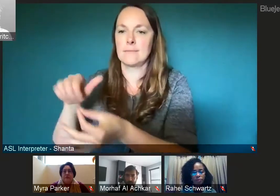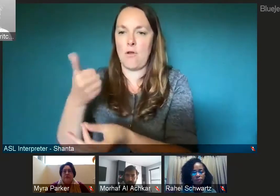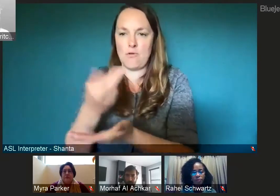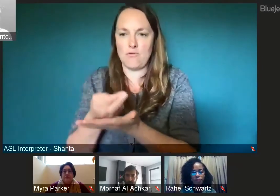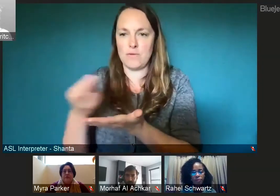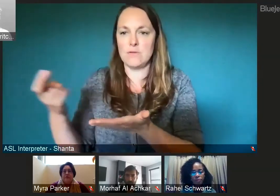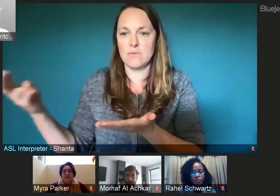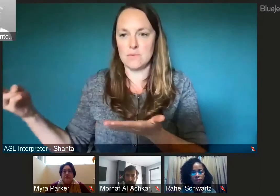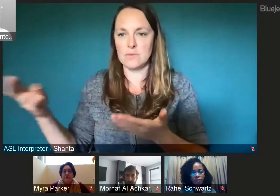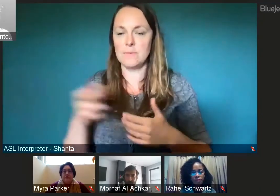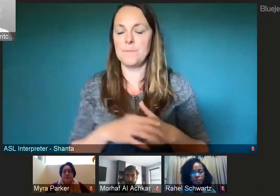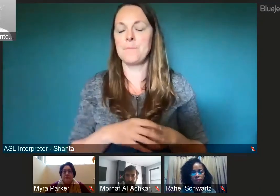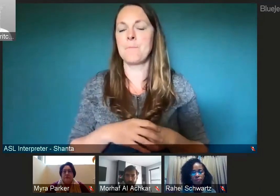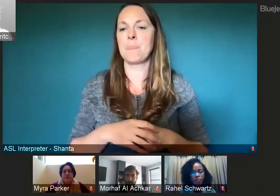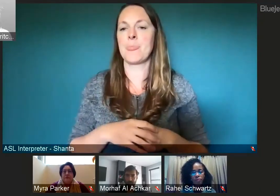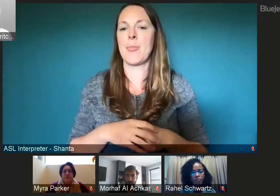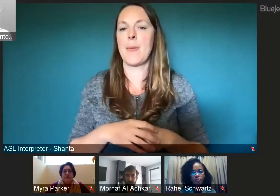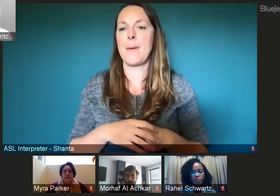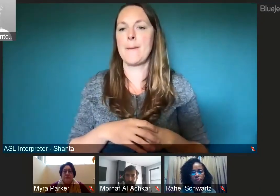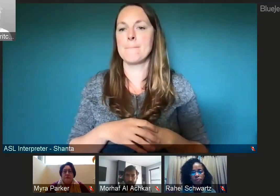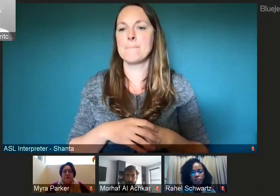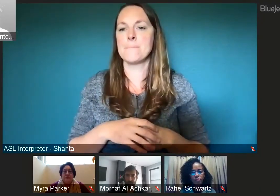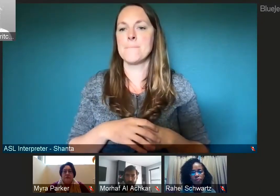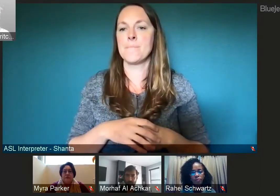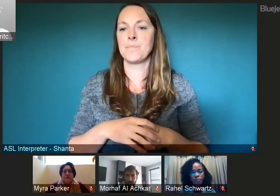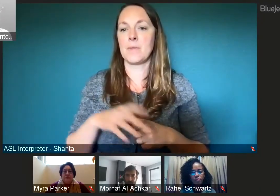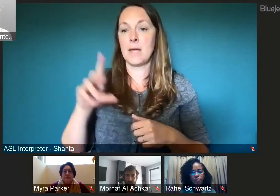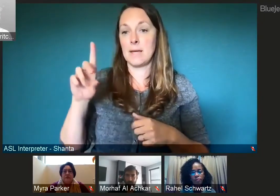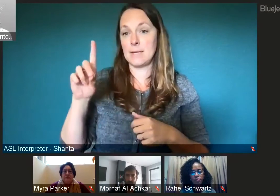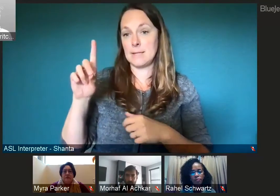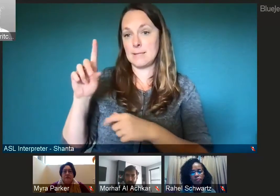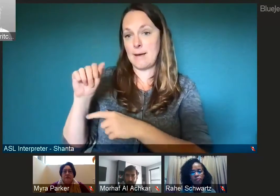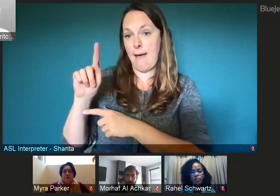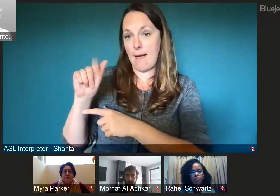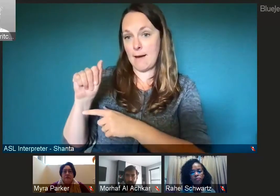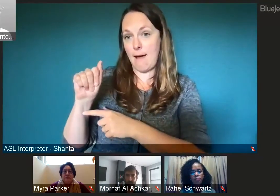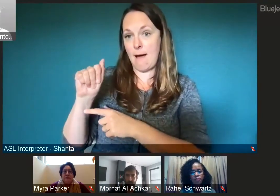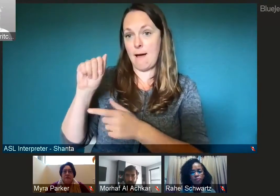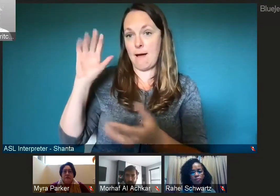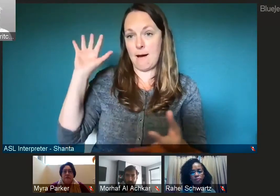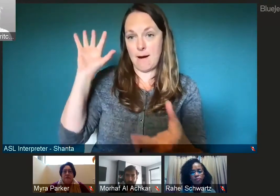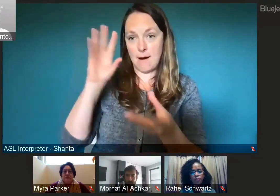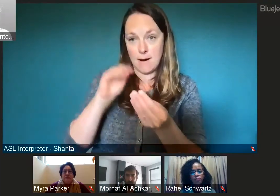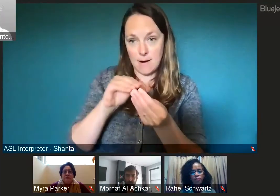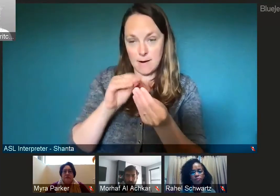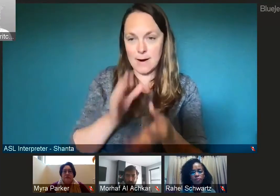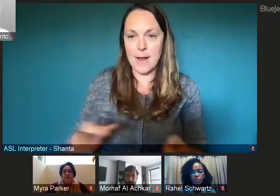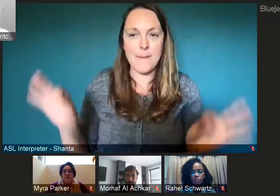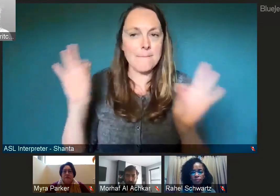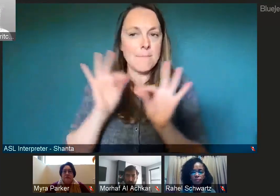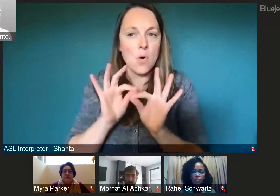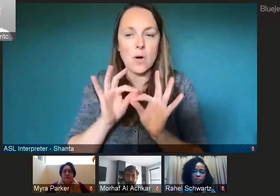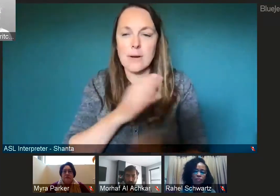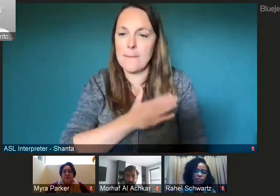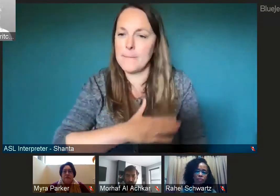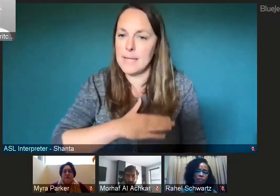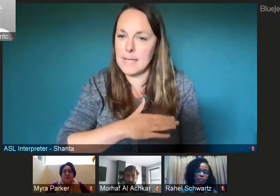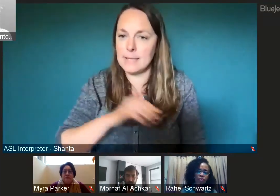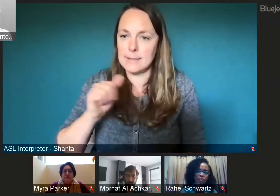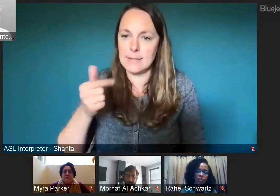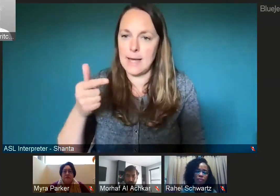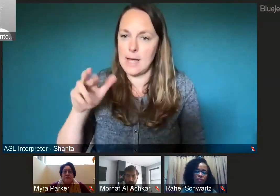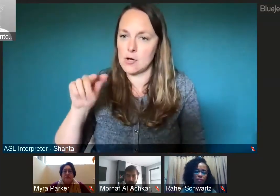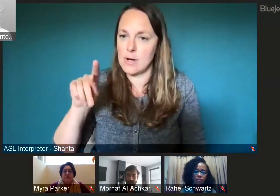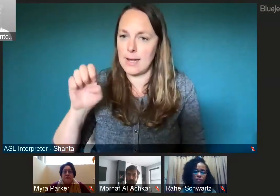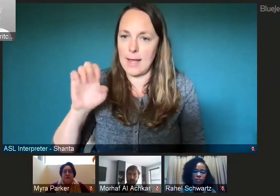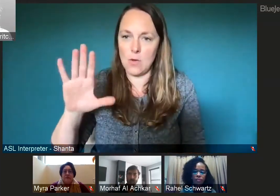provider. Disaggregated data, that is so important. You have to disaggregate your data. Please do that, because